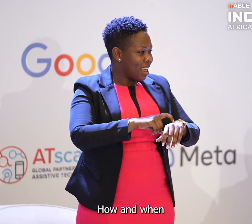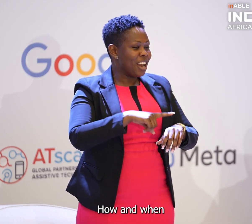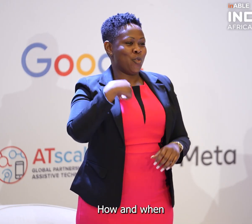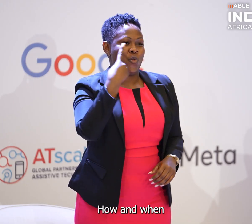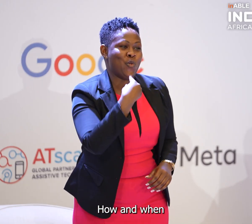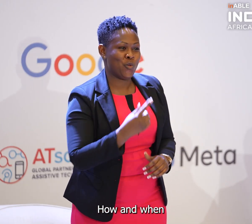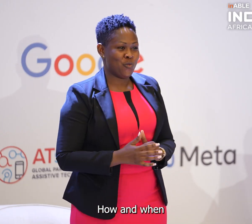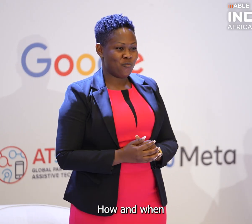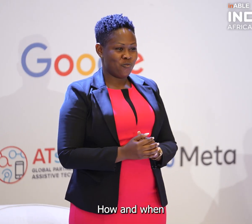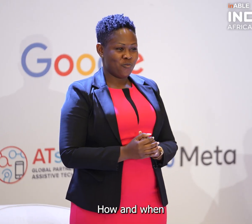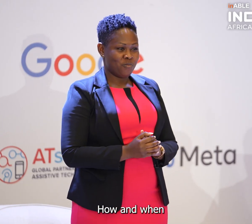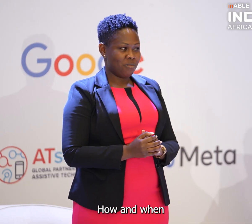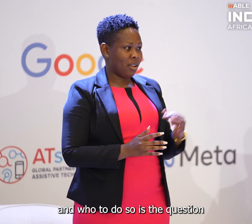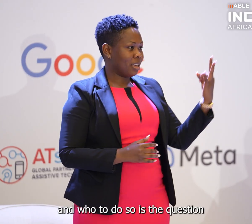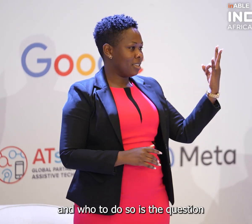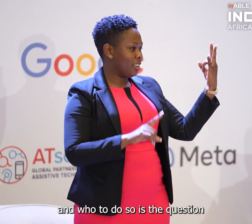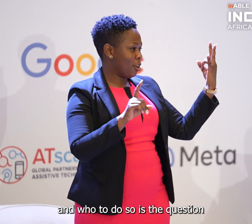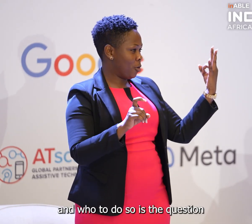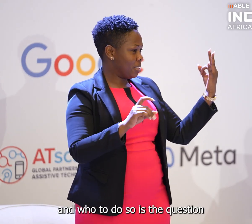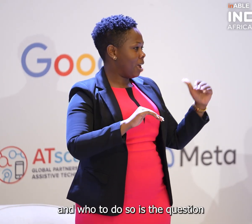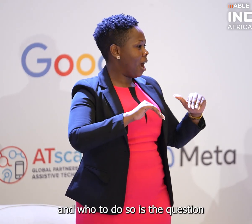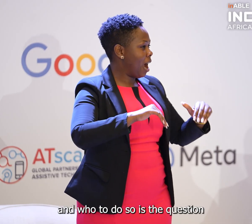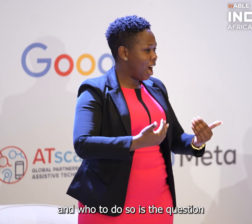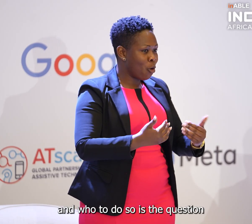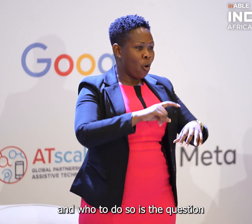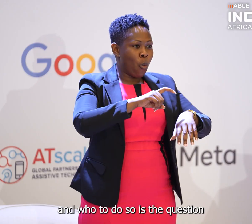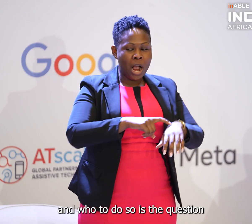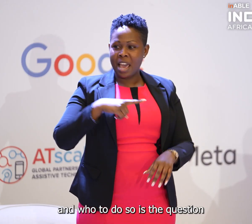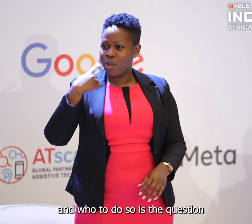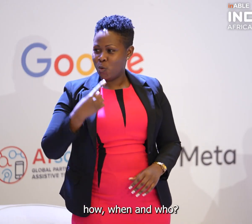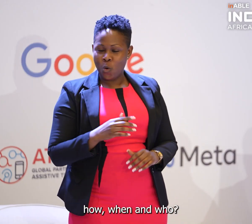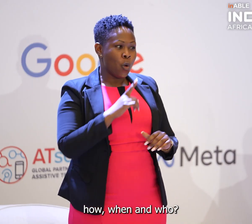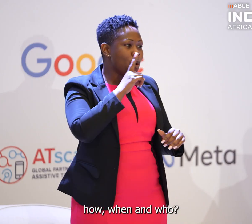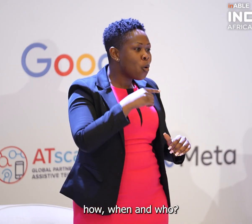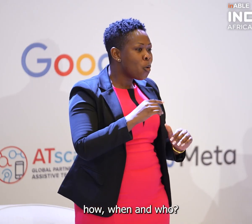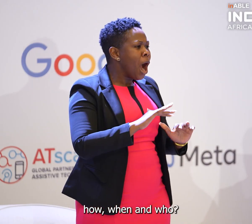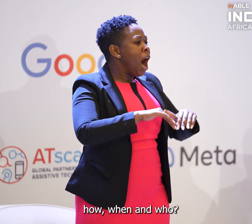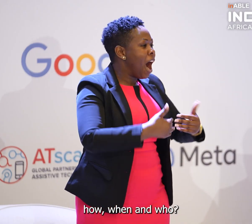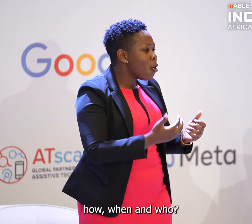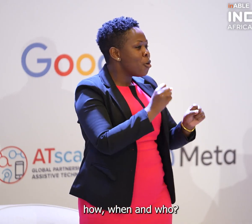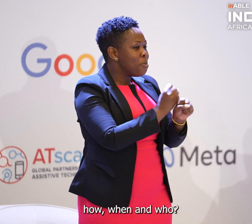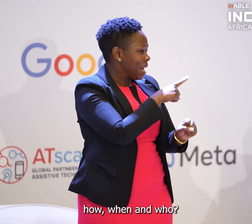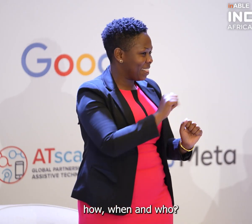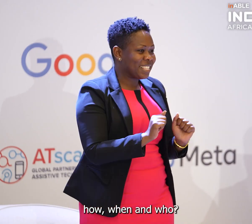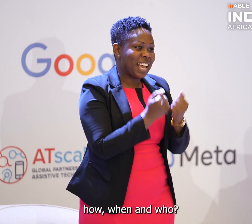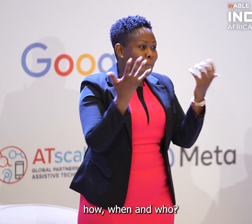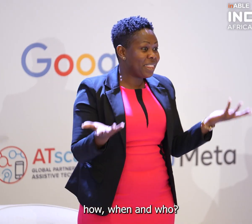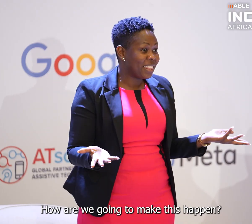How and when and who to do so is the question. How, when, and